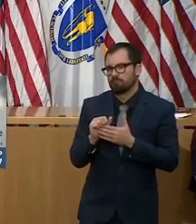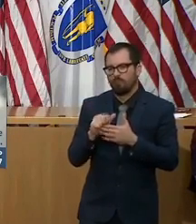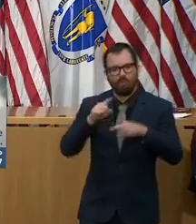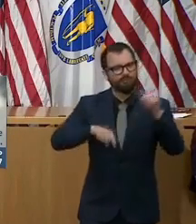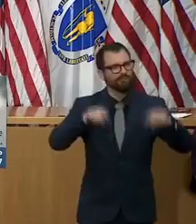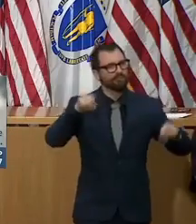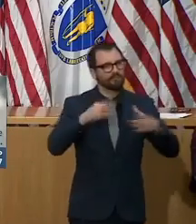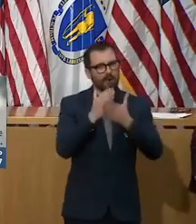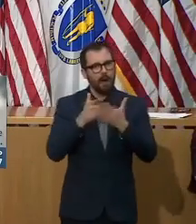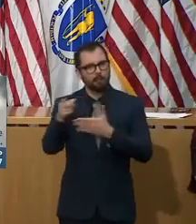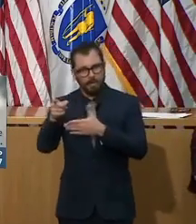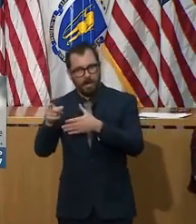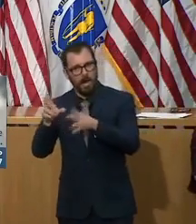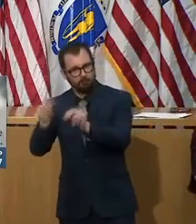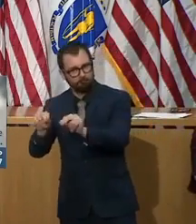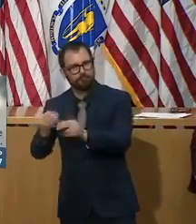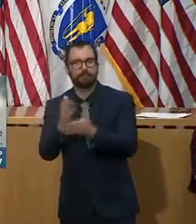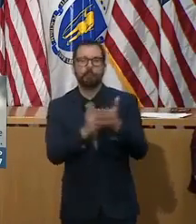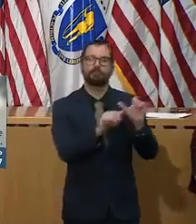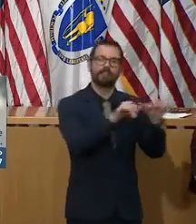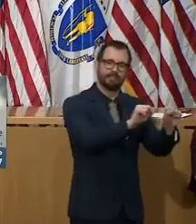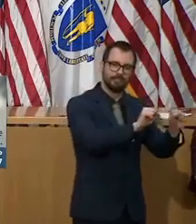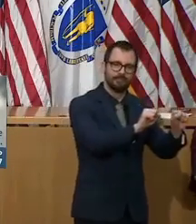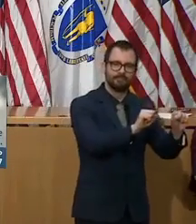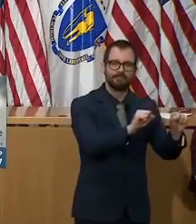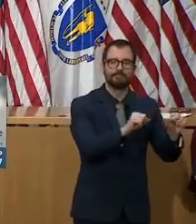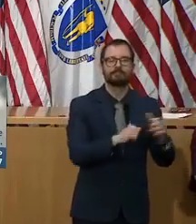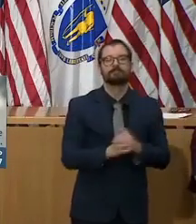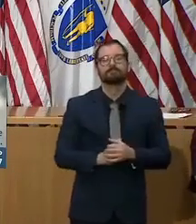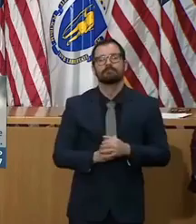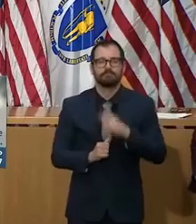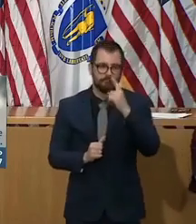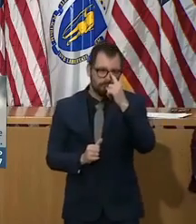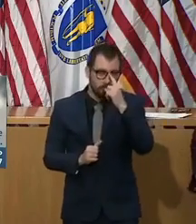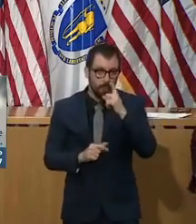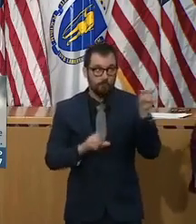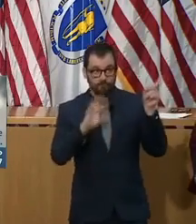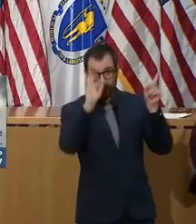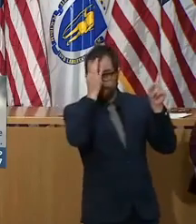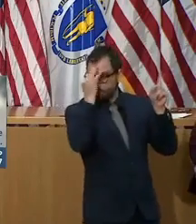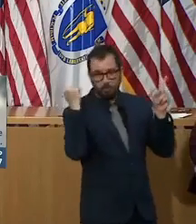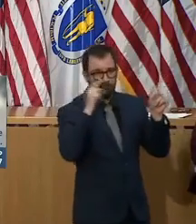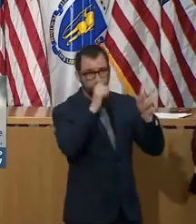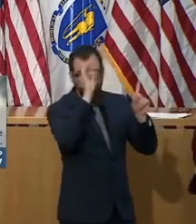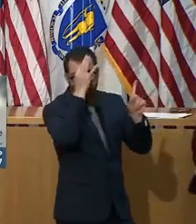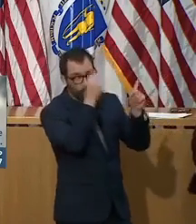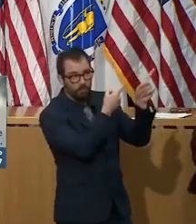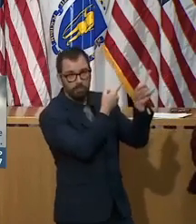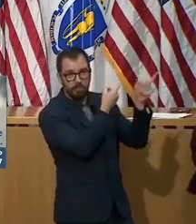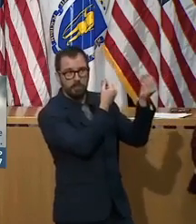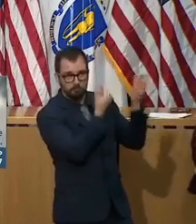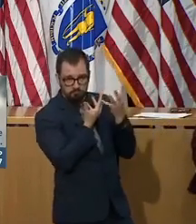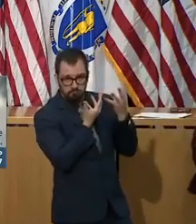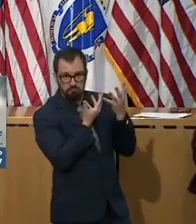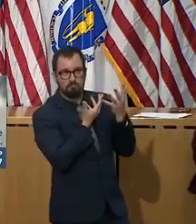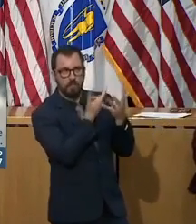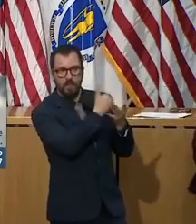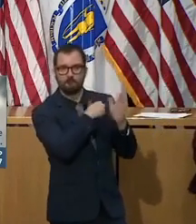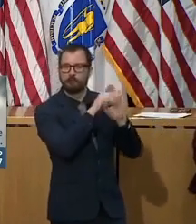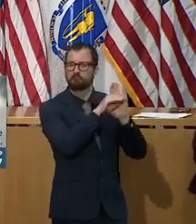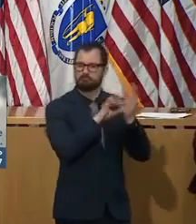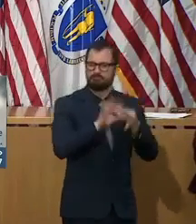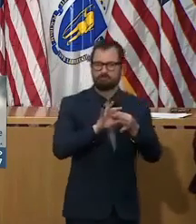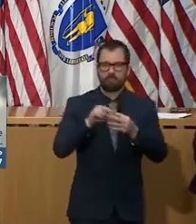criteria in place with respect to safety standards around construction that was permitted. But then we said to the